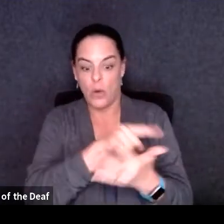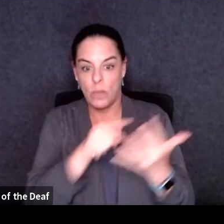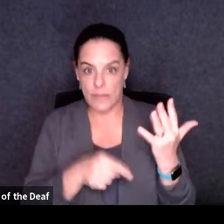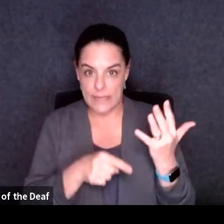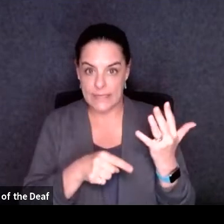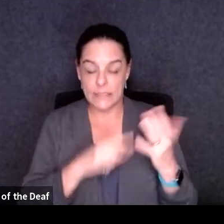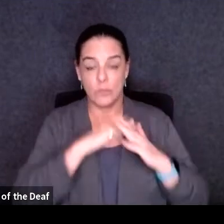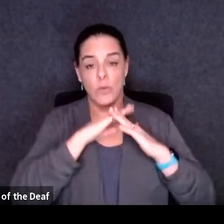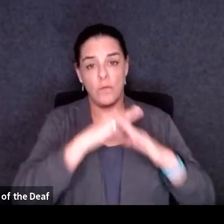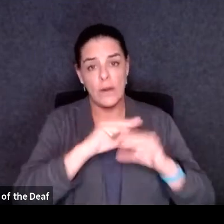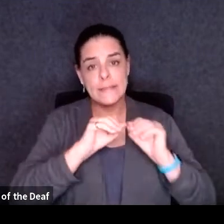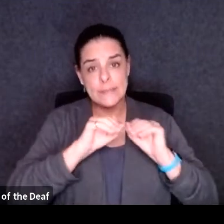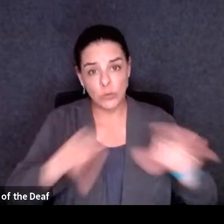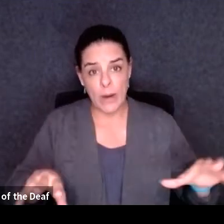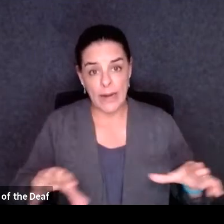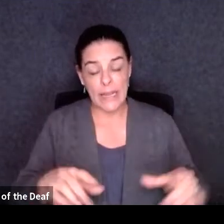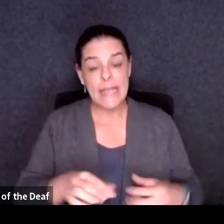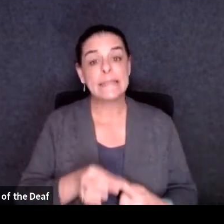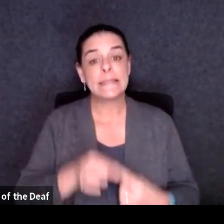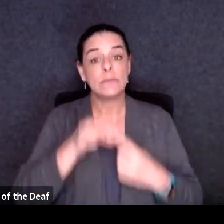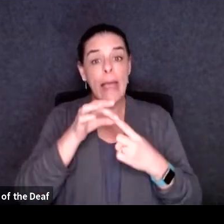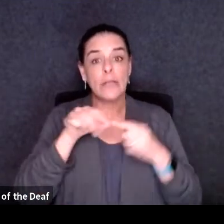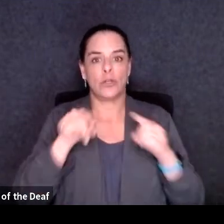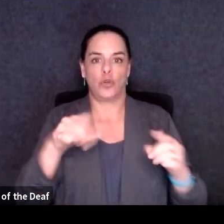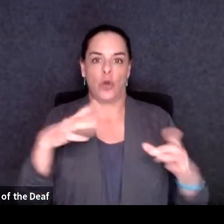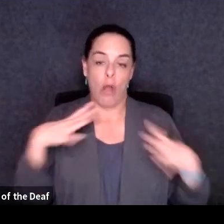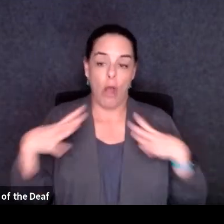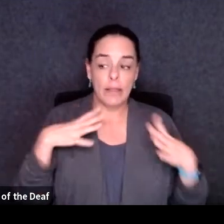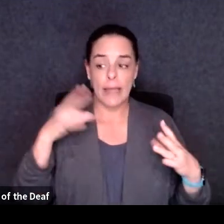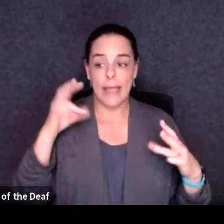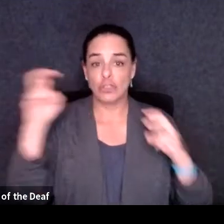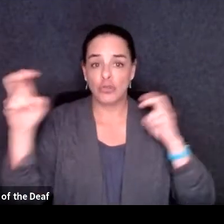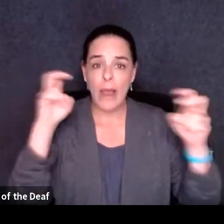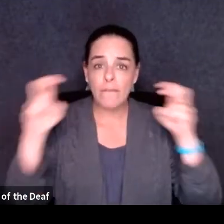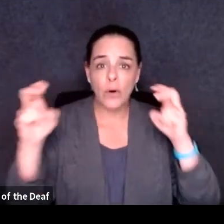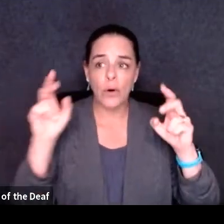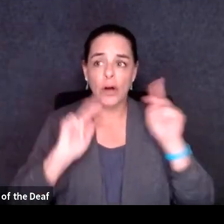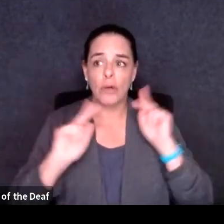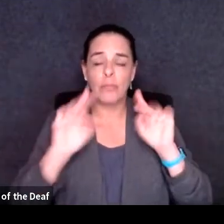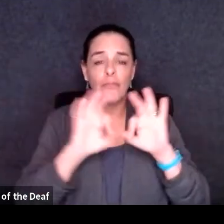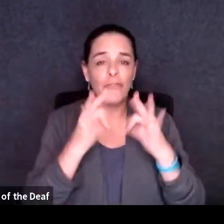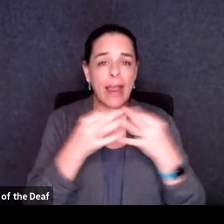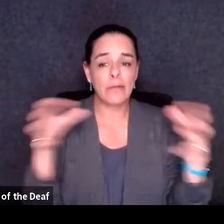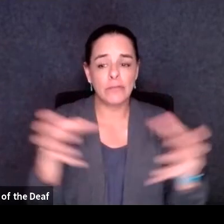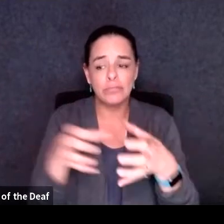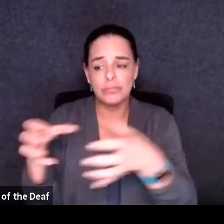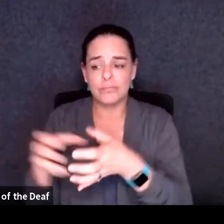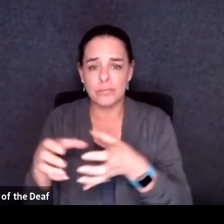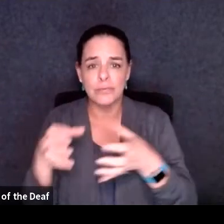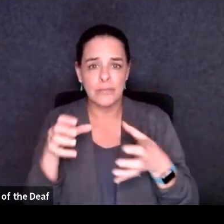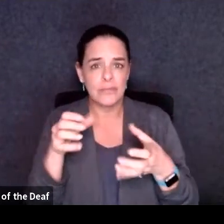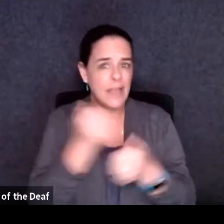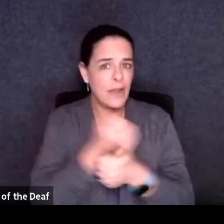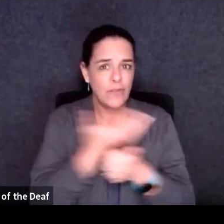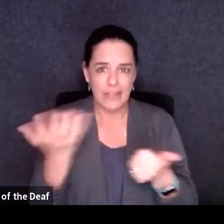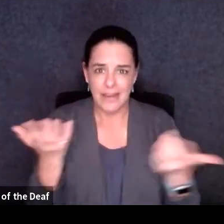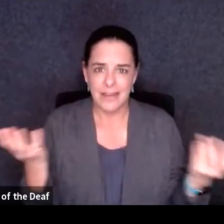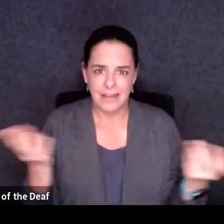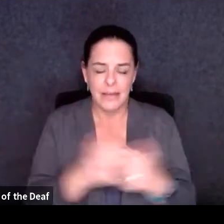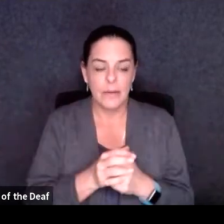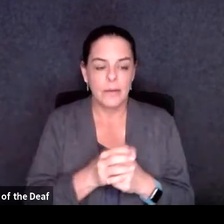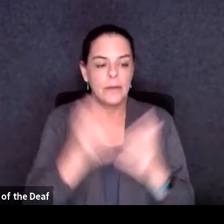from spreading this, especially over the holidays when there'll be travel and all of the family gatherings and things that go along with that. From Annie